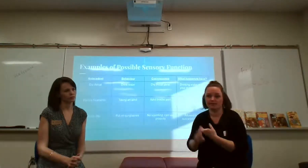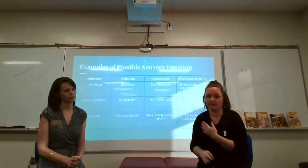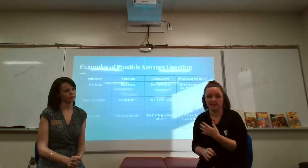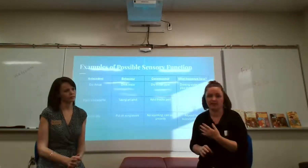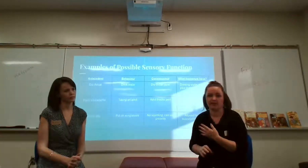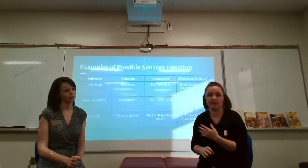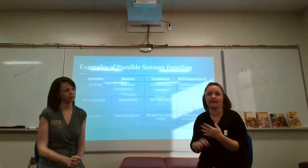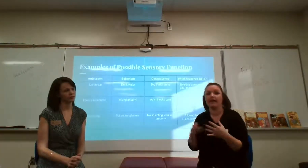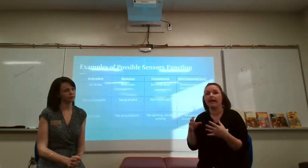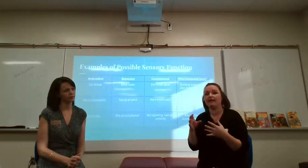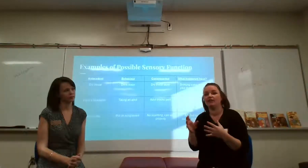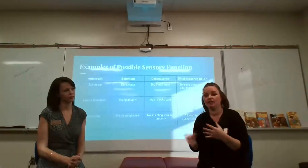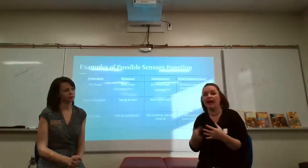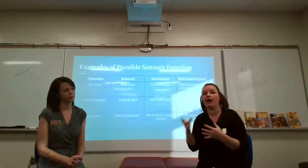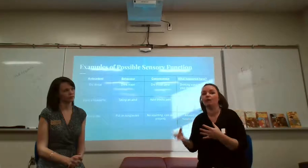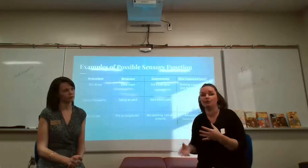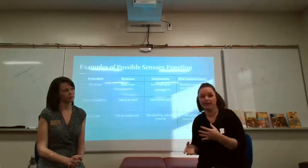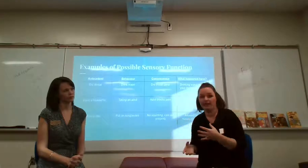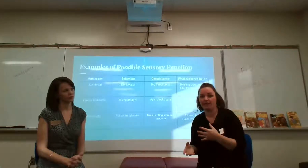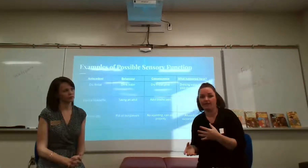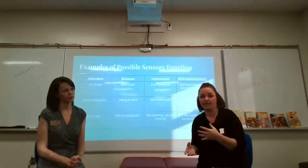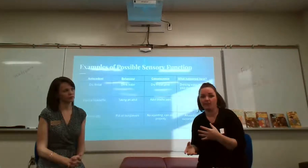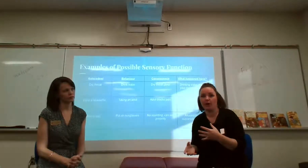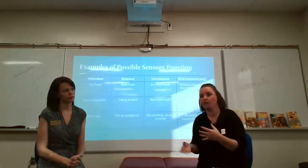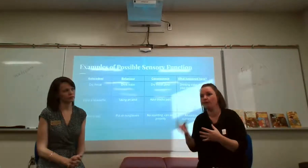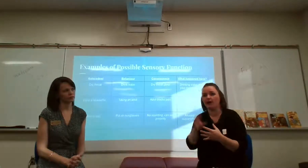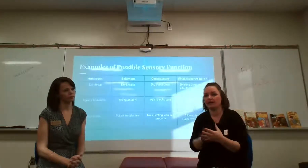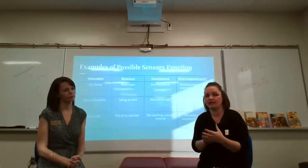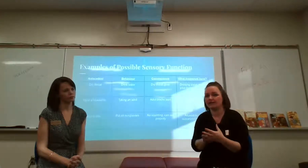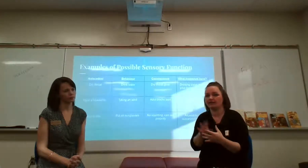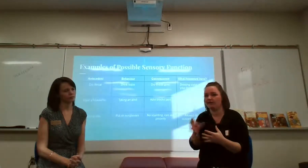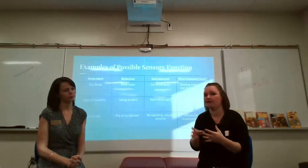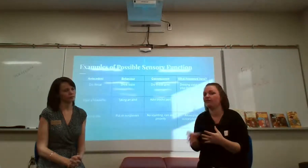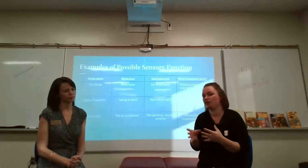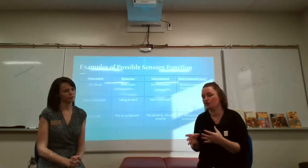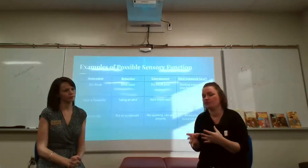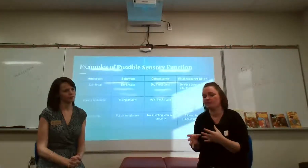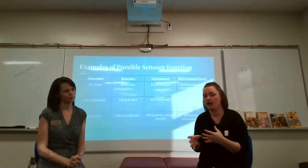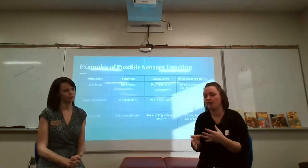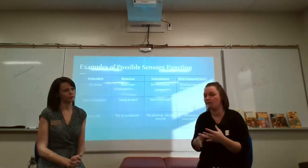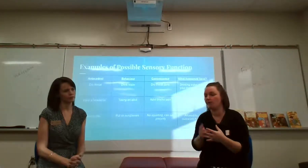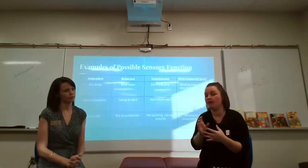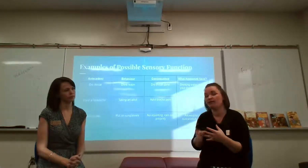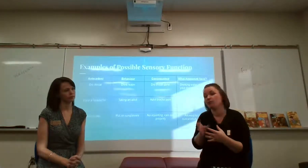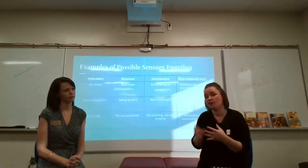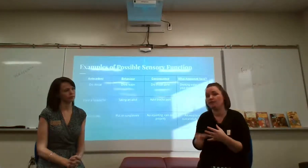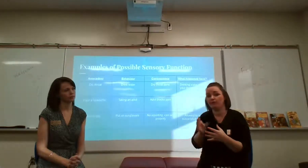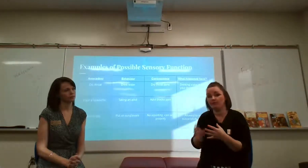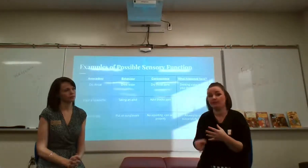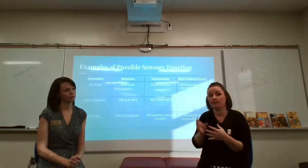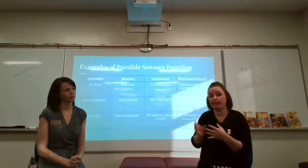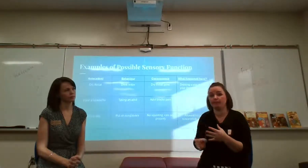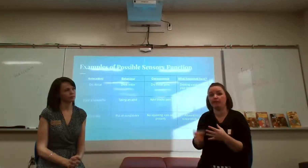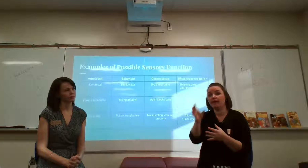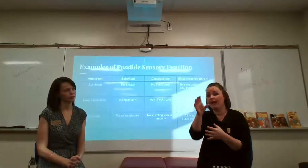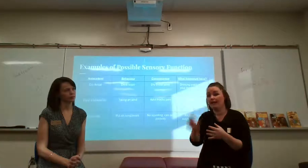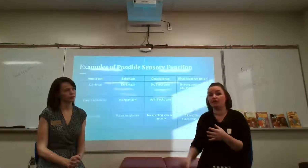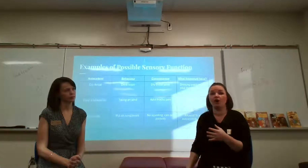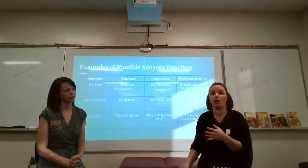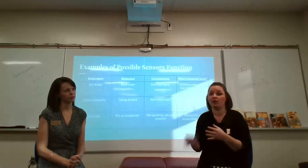and sensory things. It's just how do we get them? That's the problem, not necessarily that the function is the problem. So if you don't have a replacement behavior and you're not working